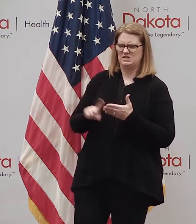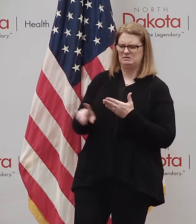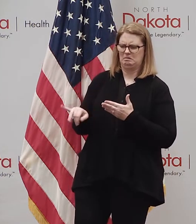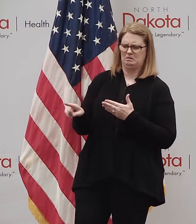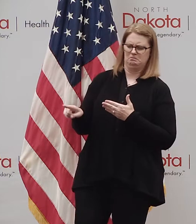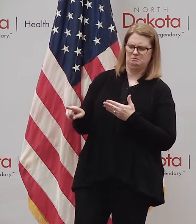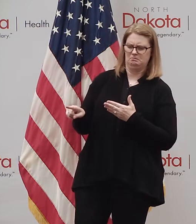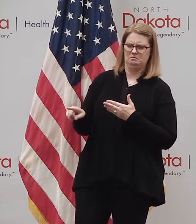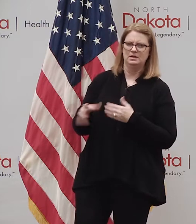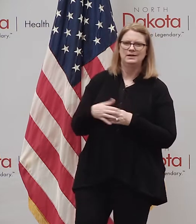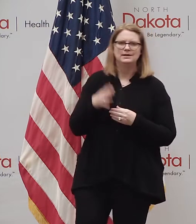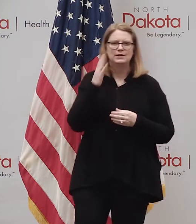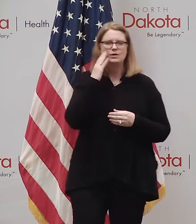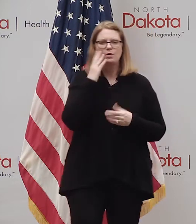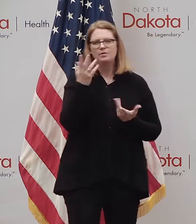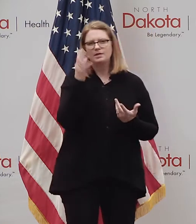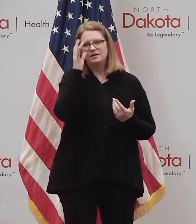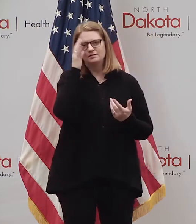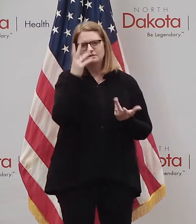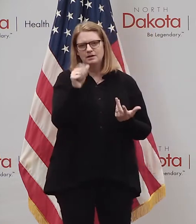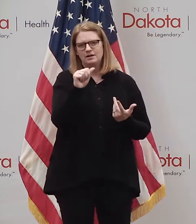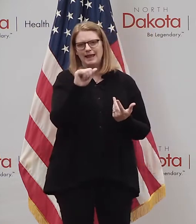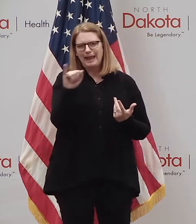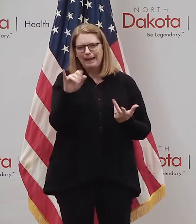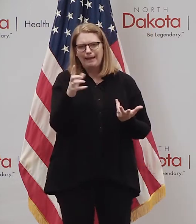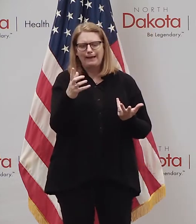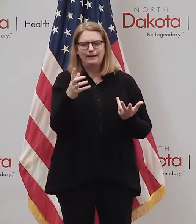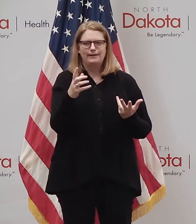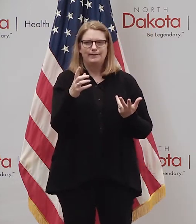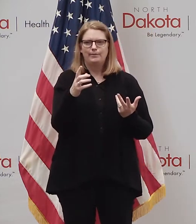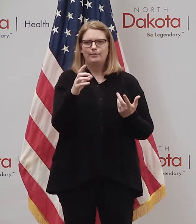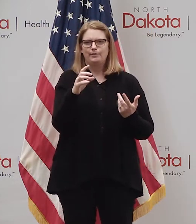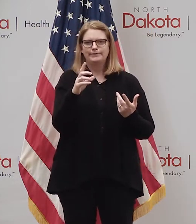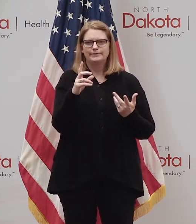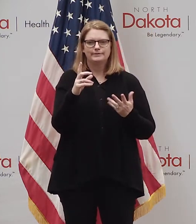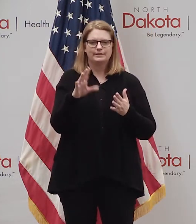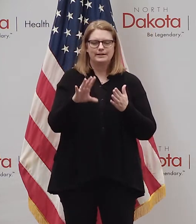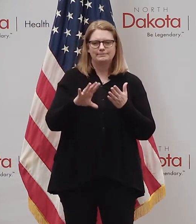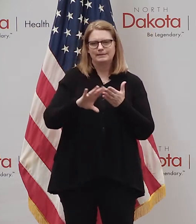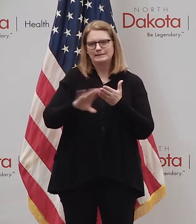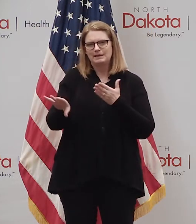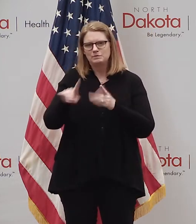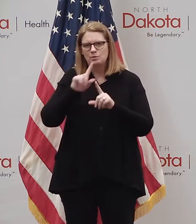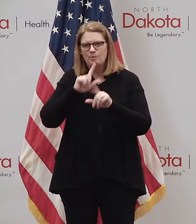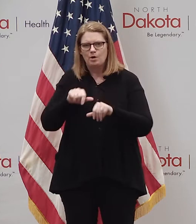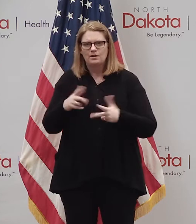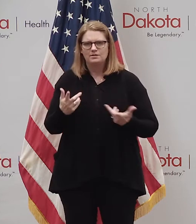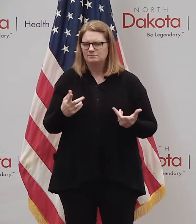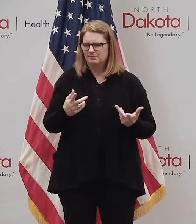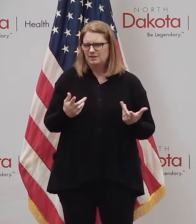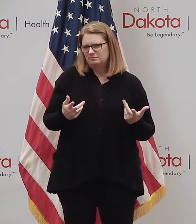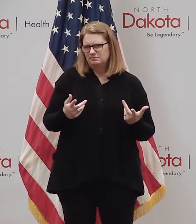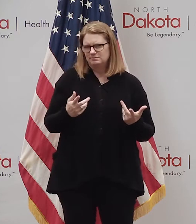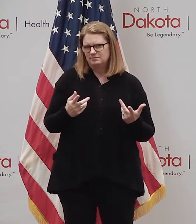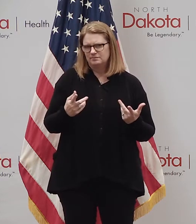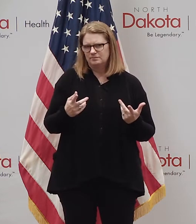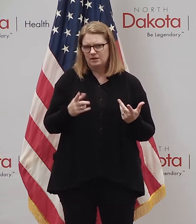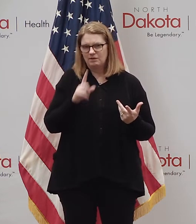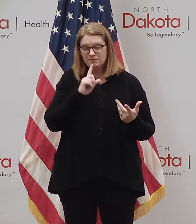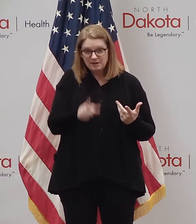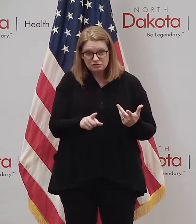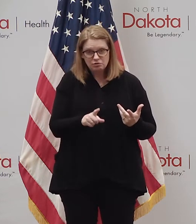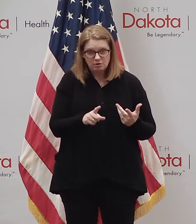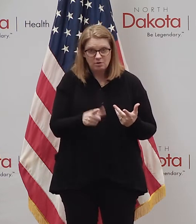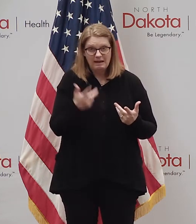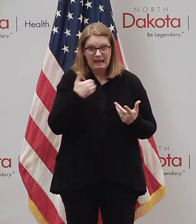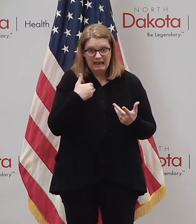might call it artificial intelligence, or maybe you just call it, you know, exception reporting. But I think we've got to be, when we have to make sure that